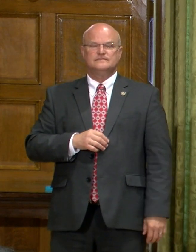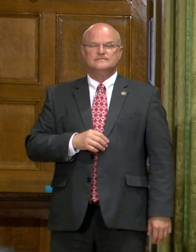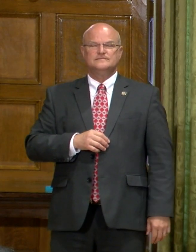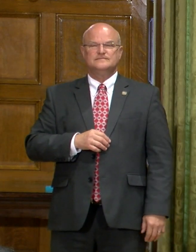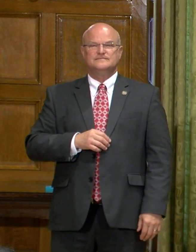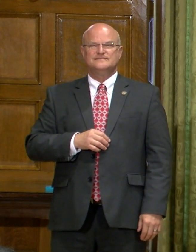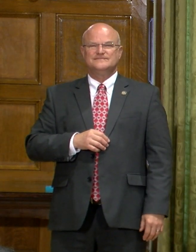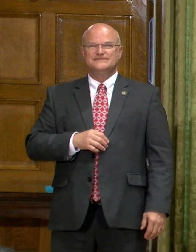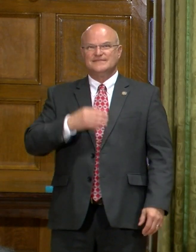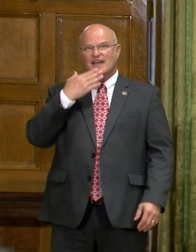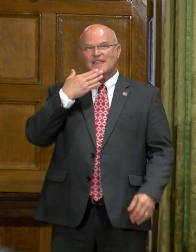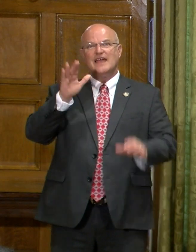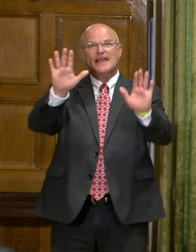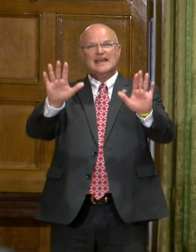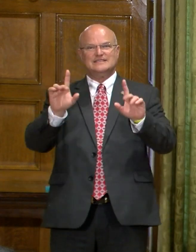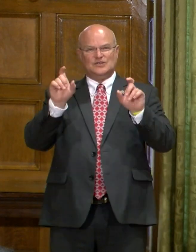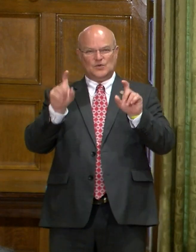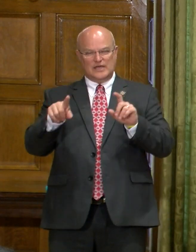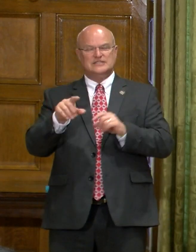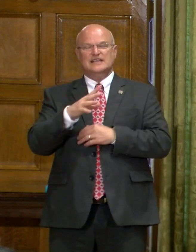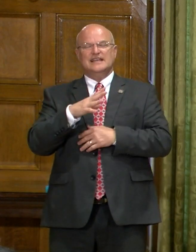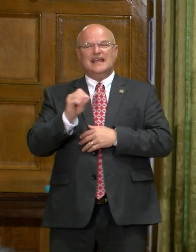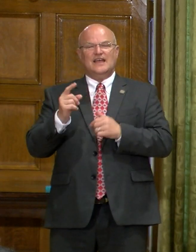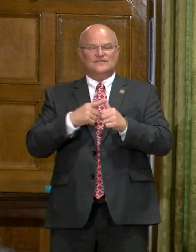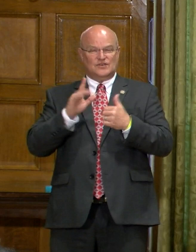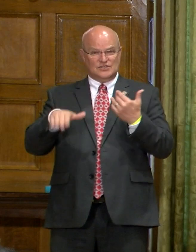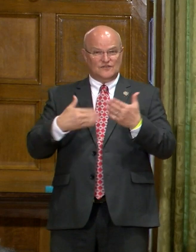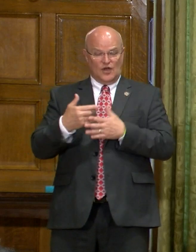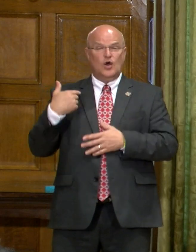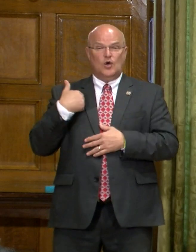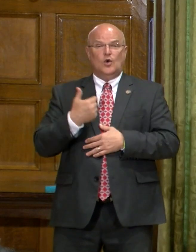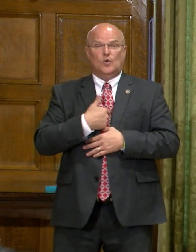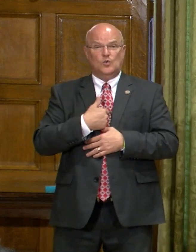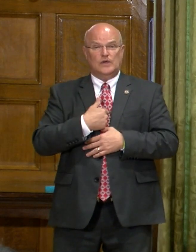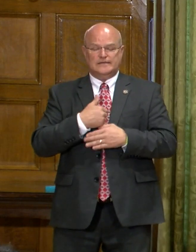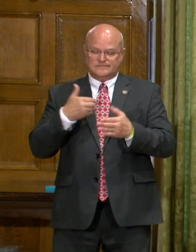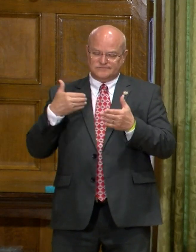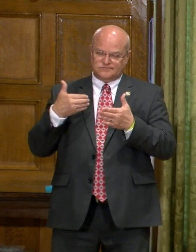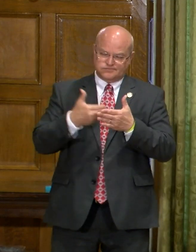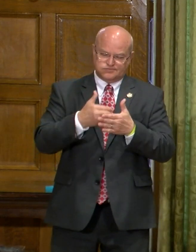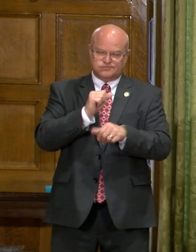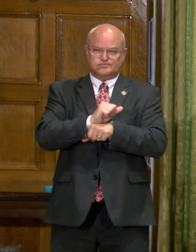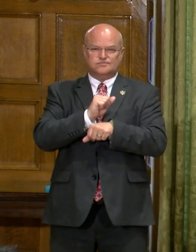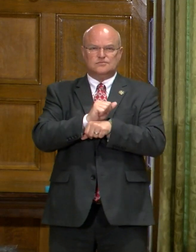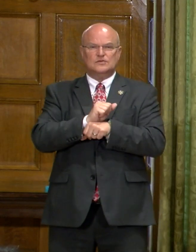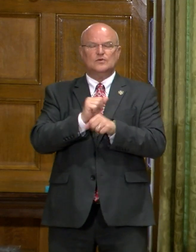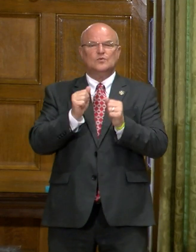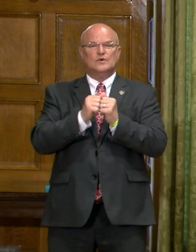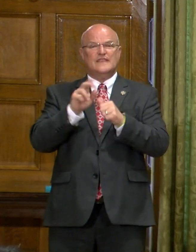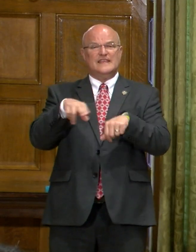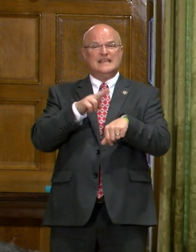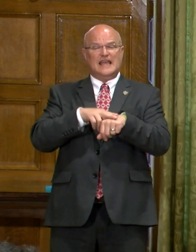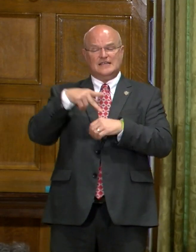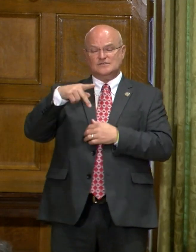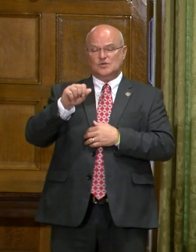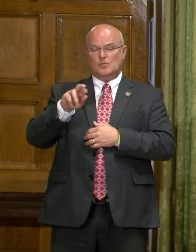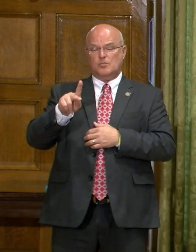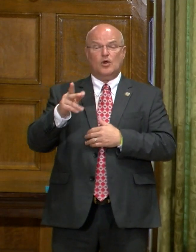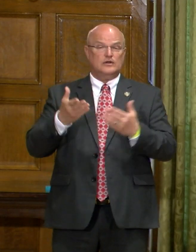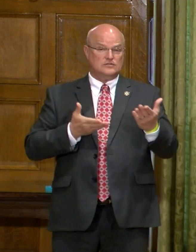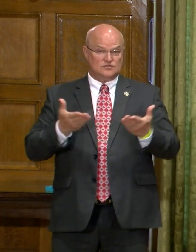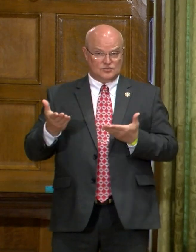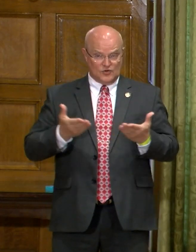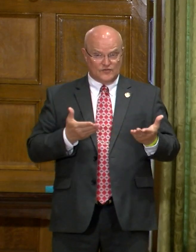there? Thank you. That's an excellent question. And first of all, we work closely with the National Park